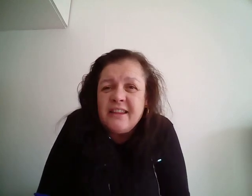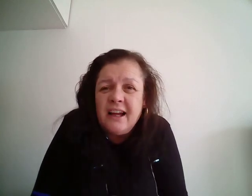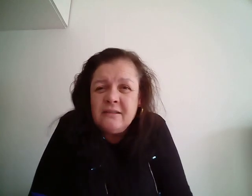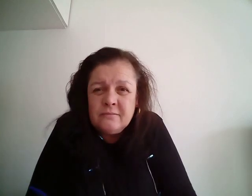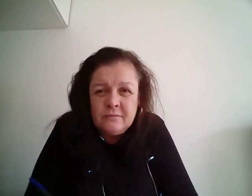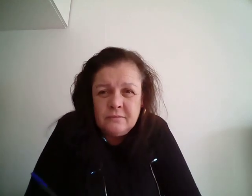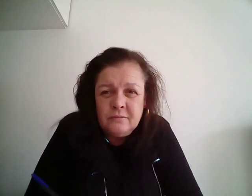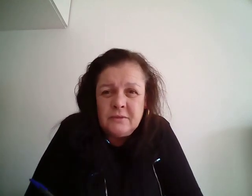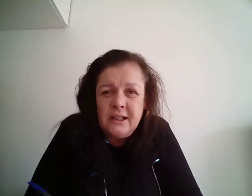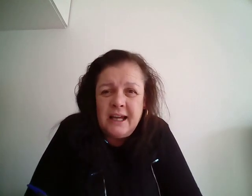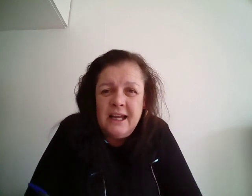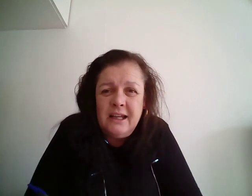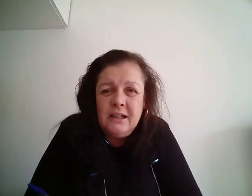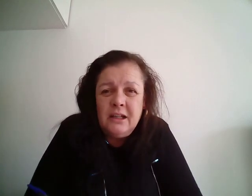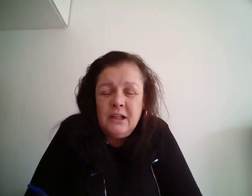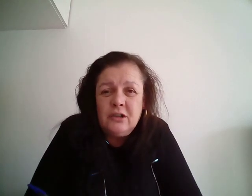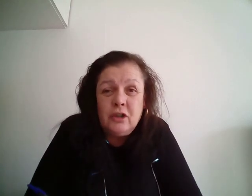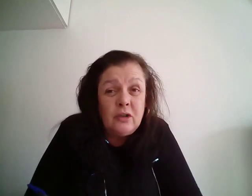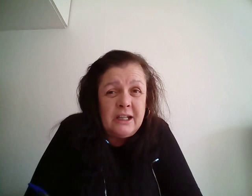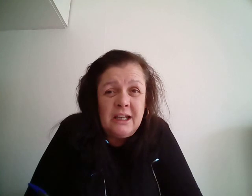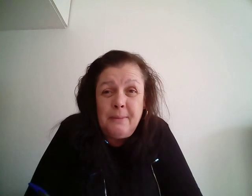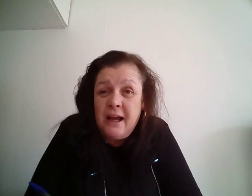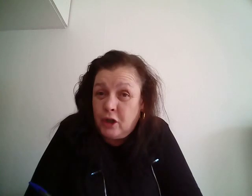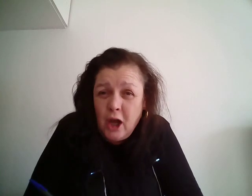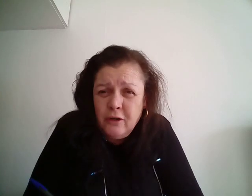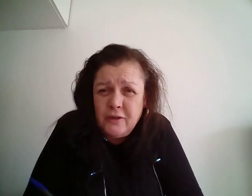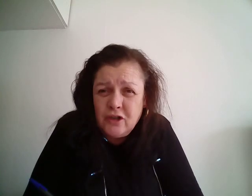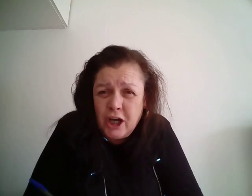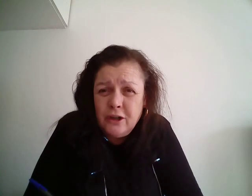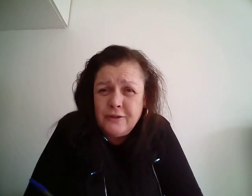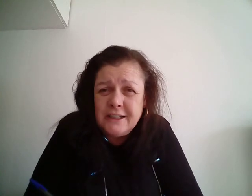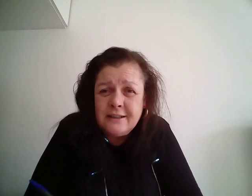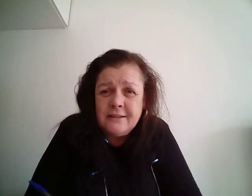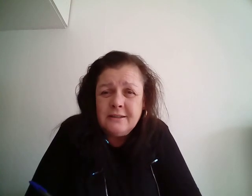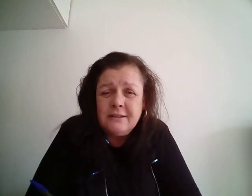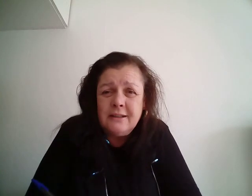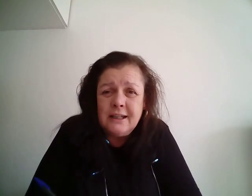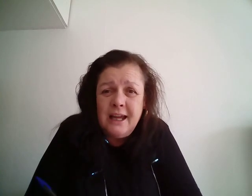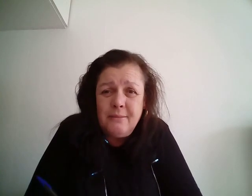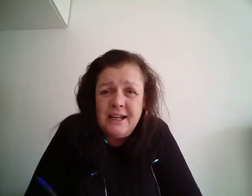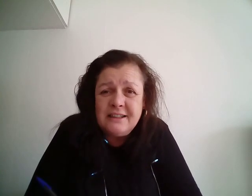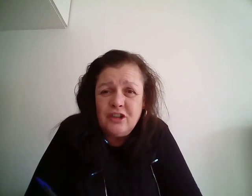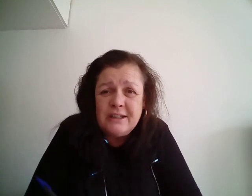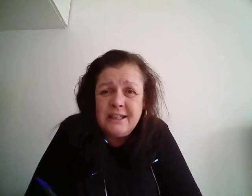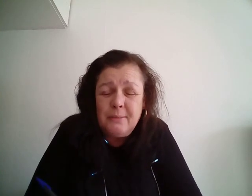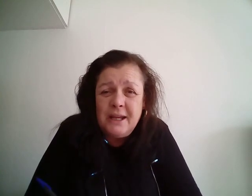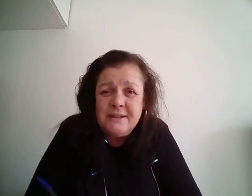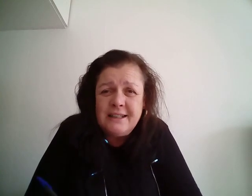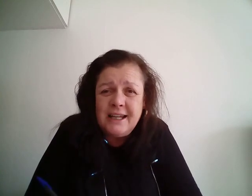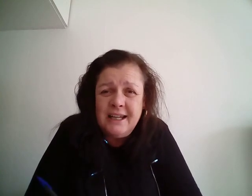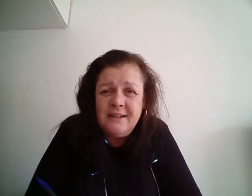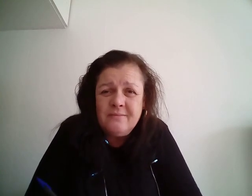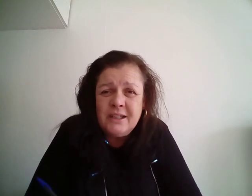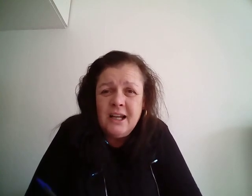together, okay, talking about the COVID. Okay, my delicious little babies, okay?